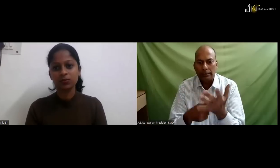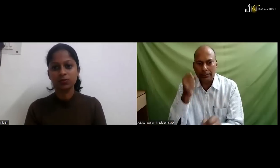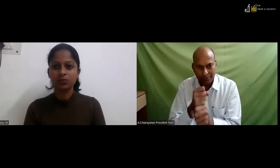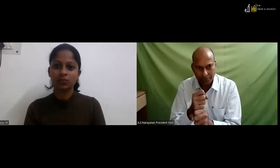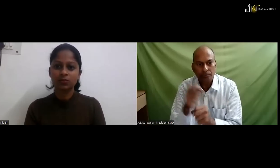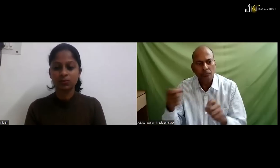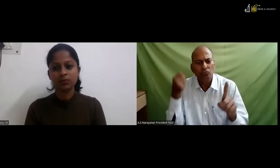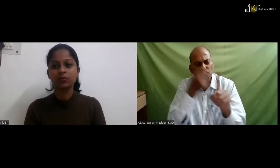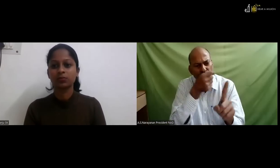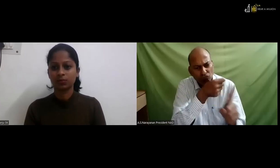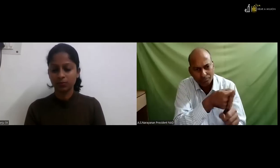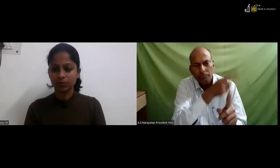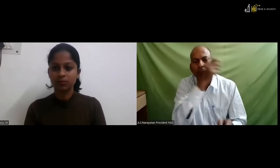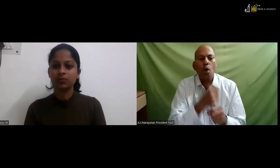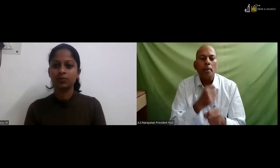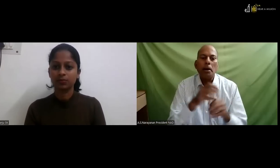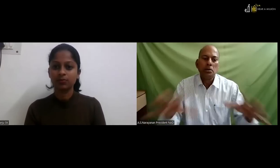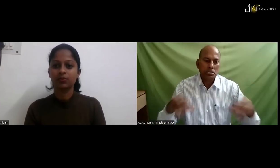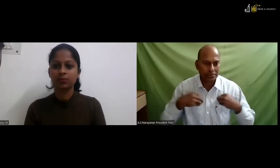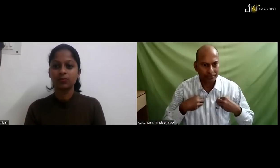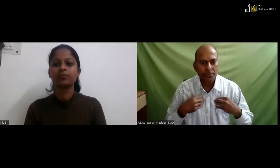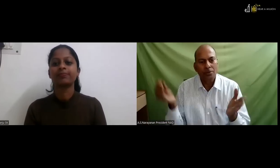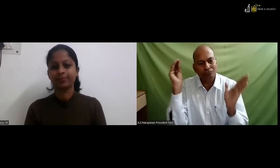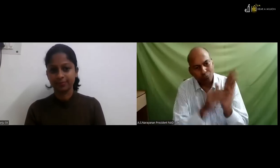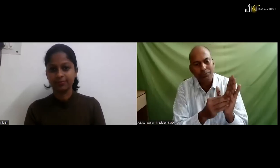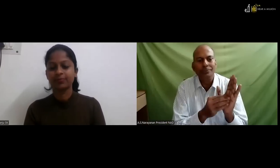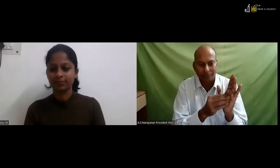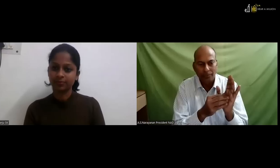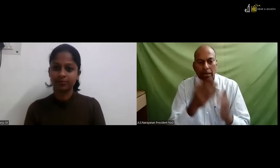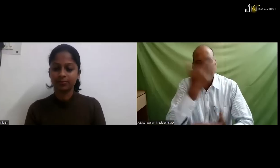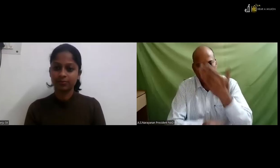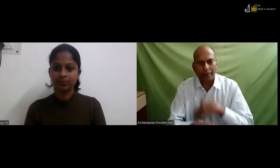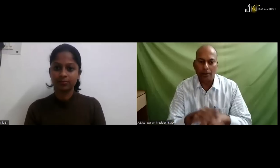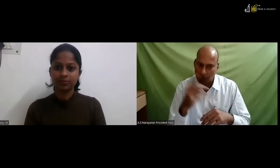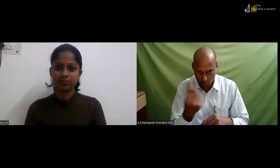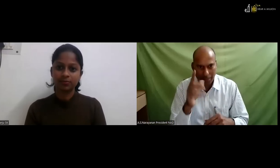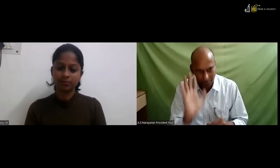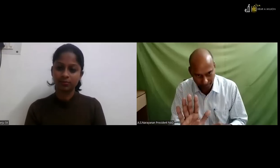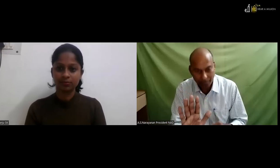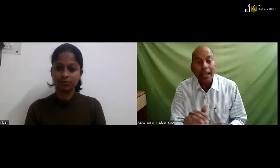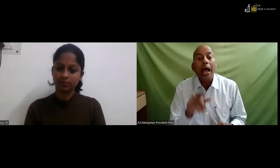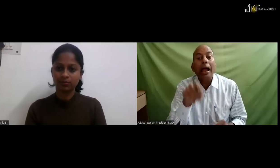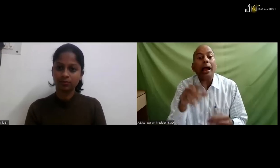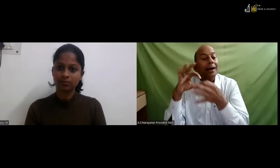who just made an emphasis for the Disability Act. Like there must be a